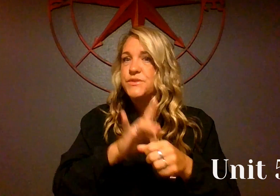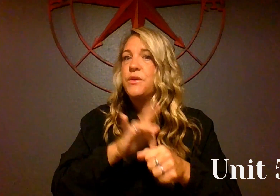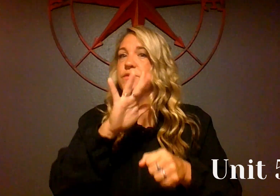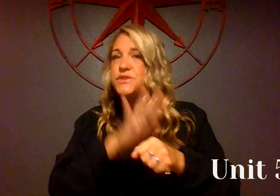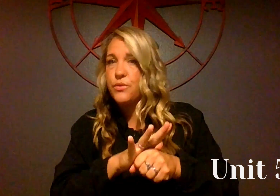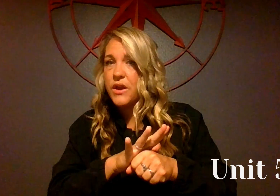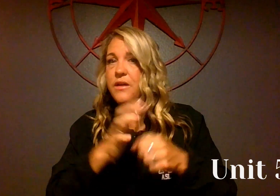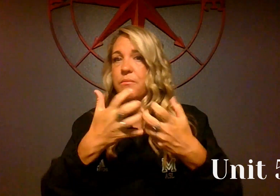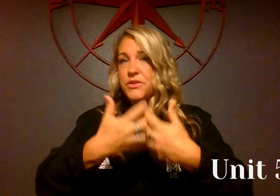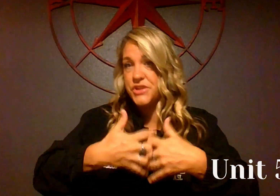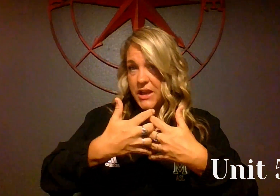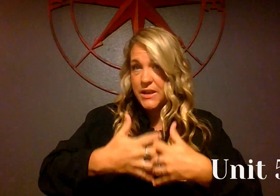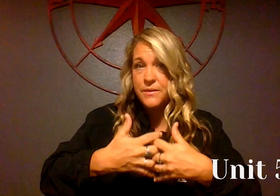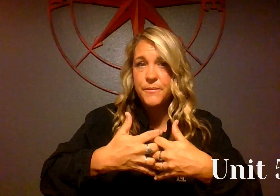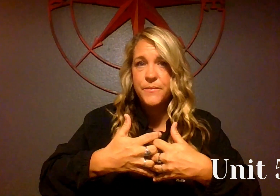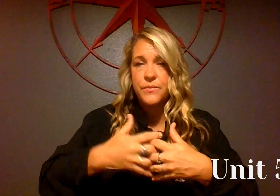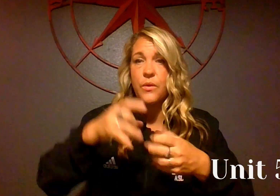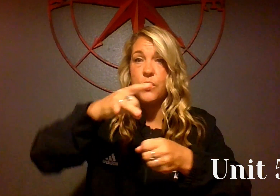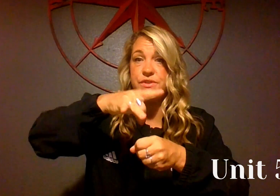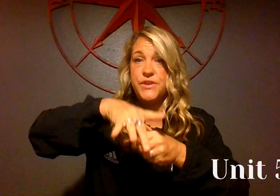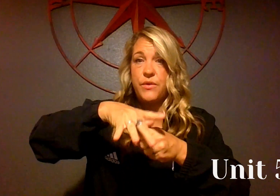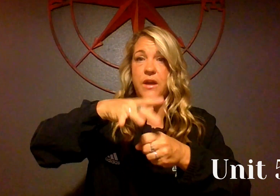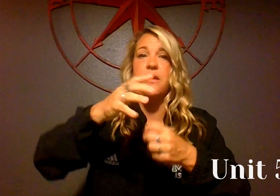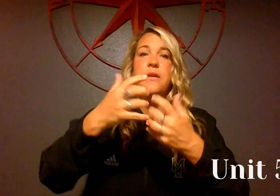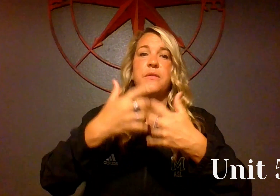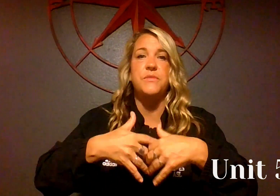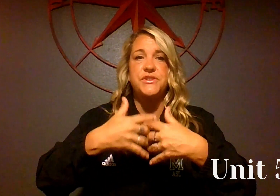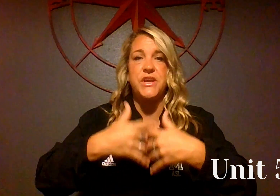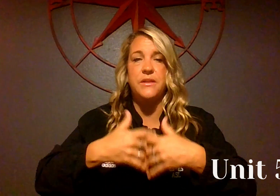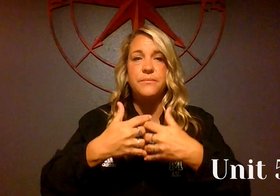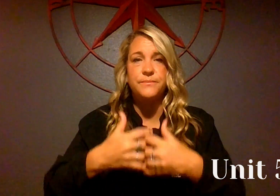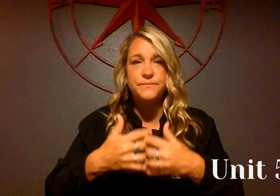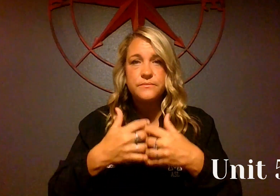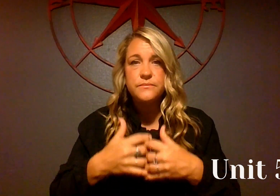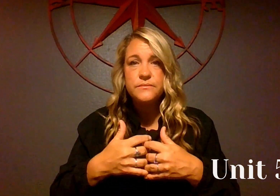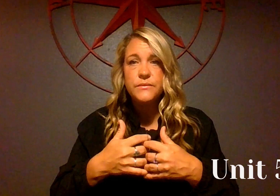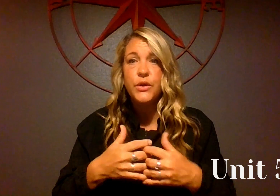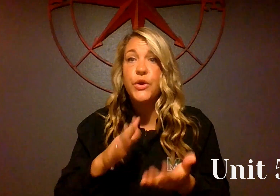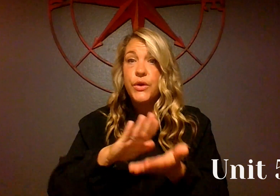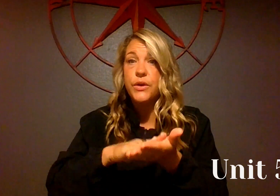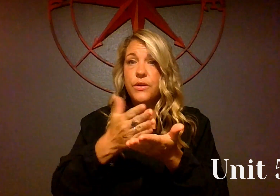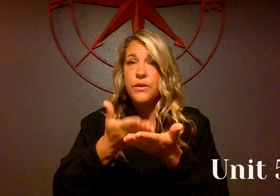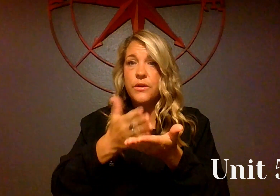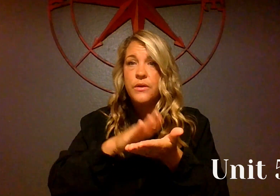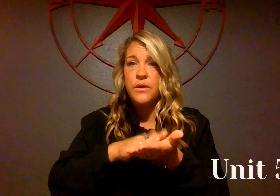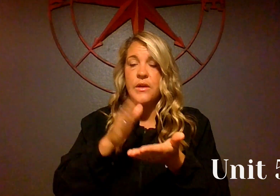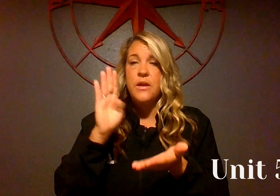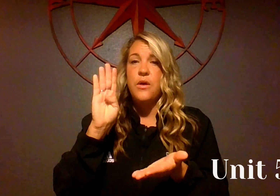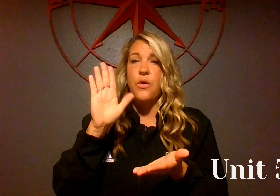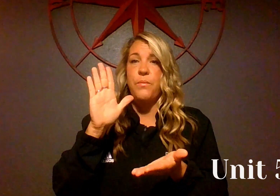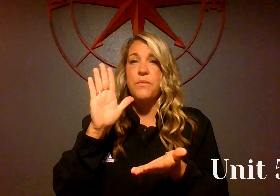we have soda machine or soda machine. Cook, open